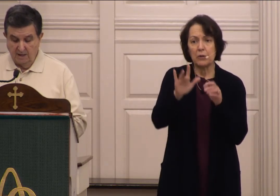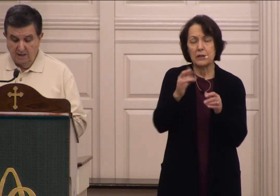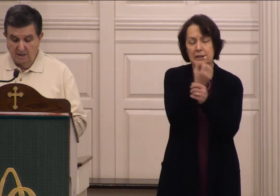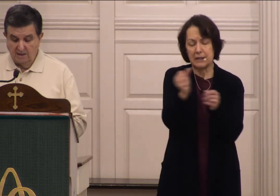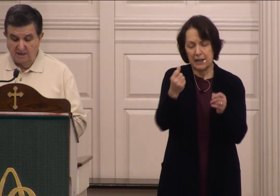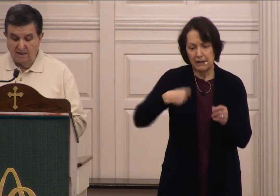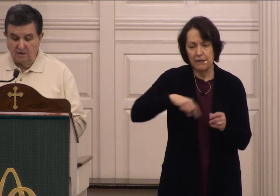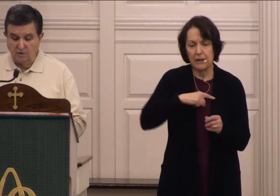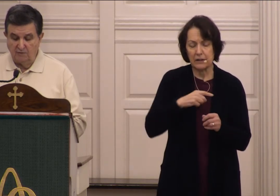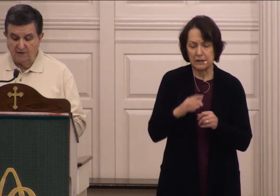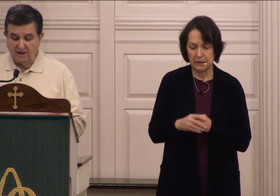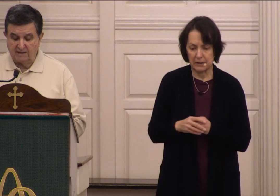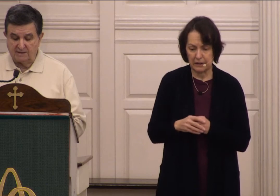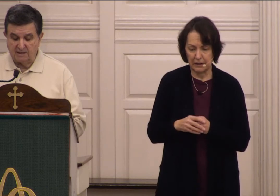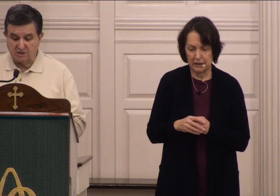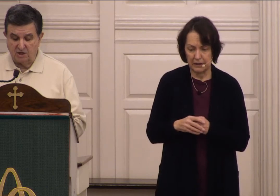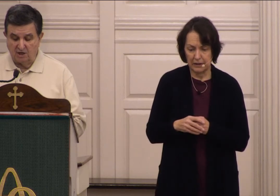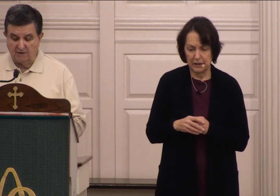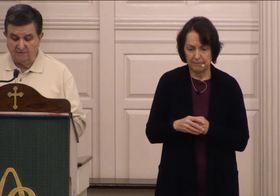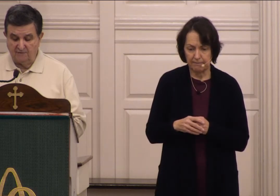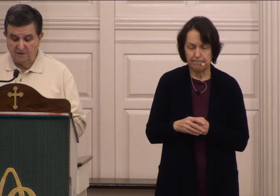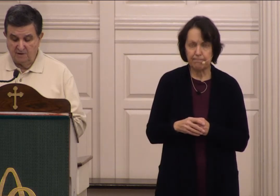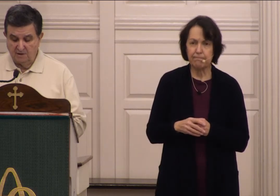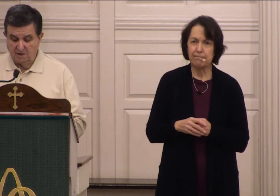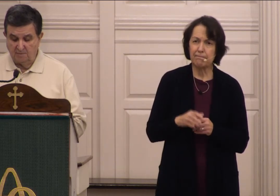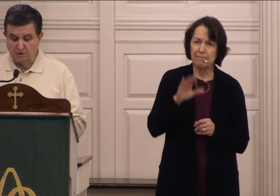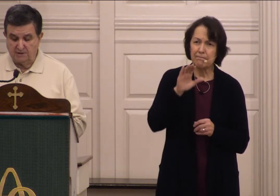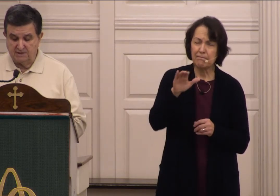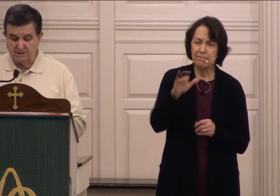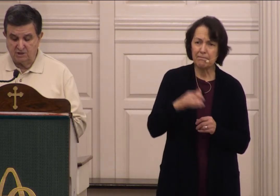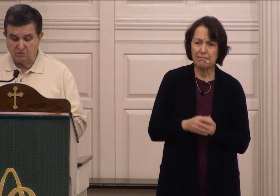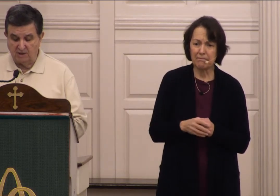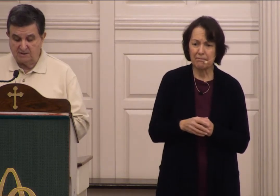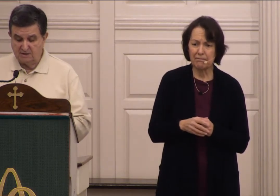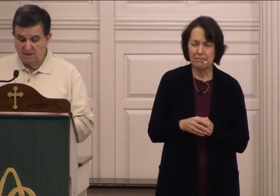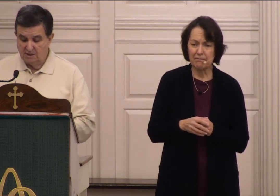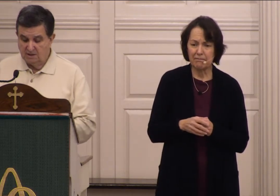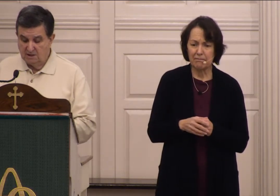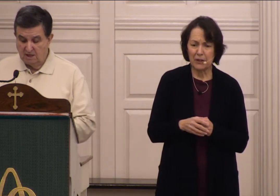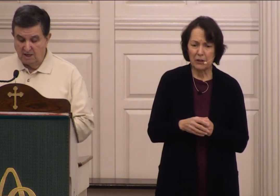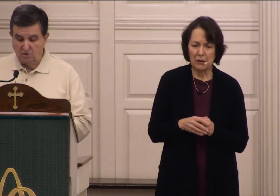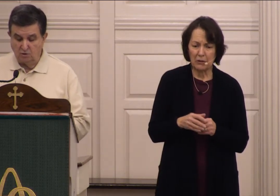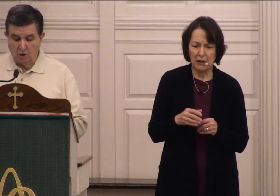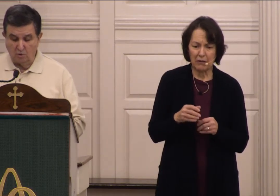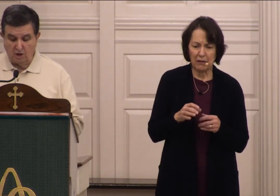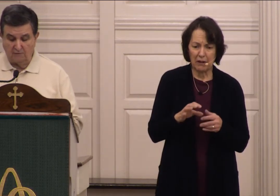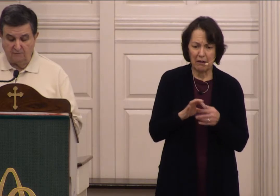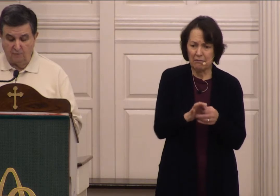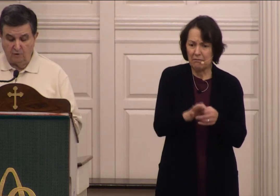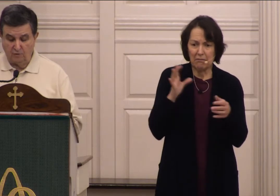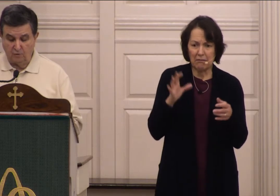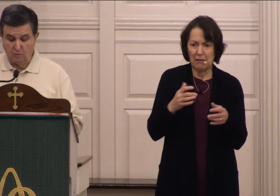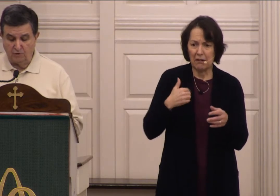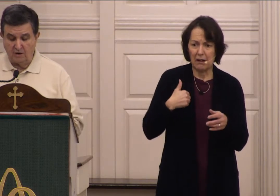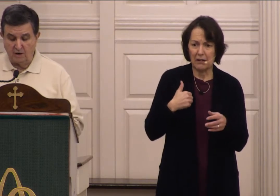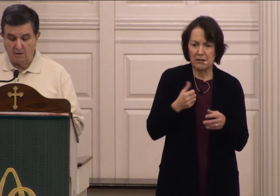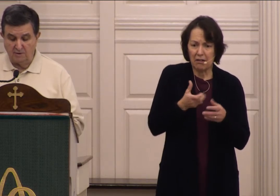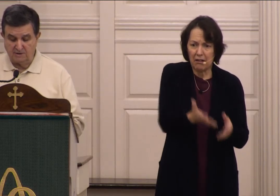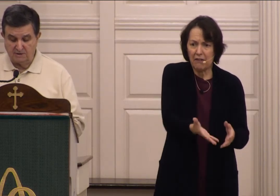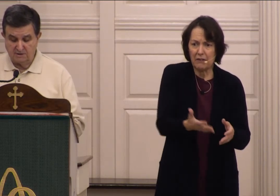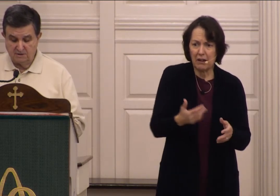Yet now you have cast us off and put us in disgrace, and you go not forth with our